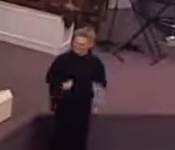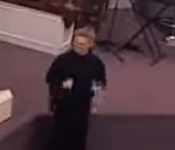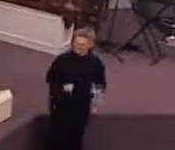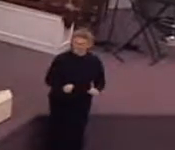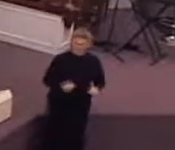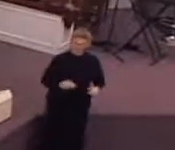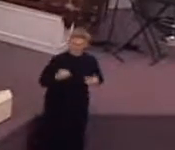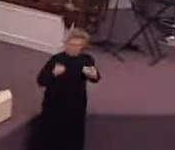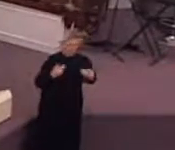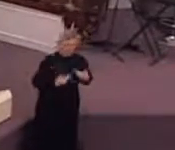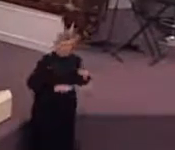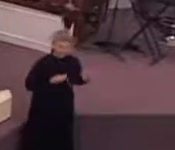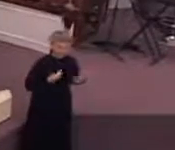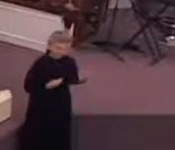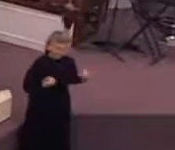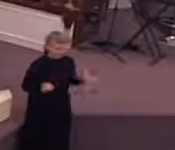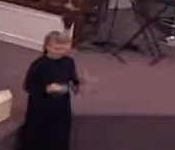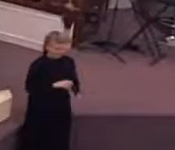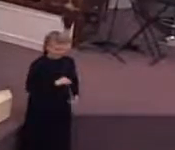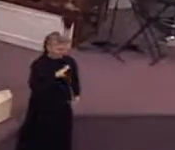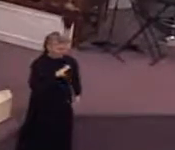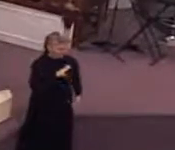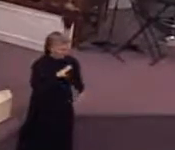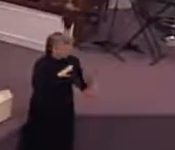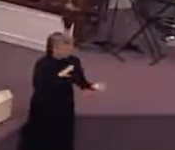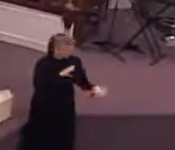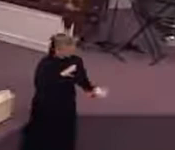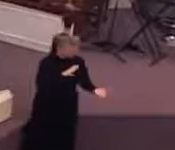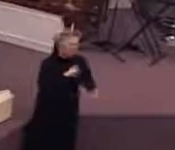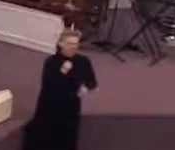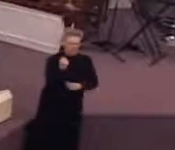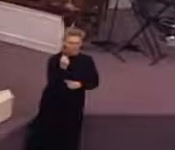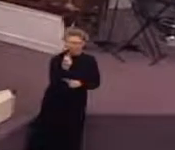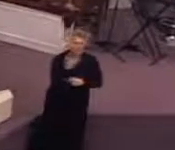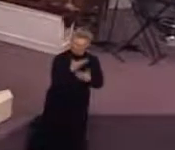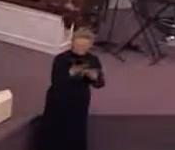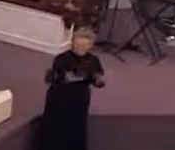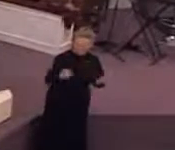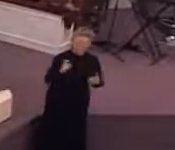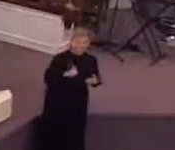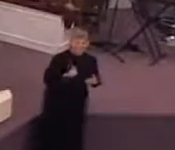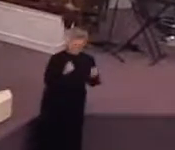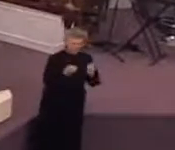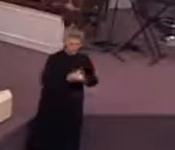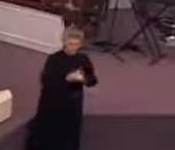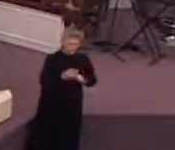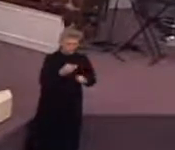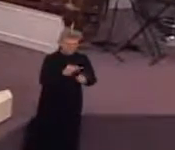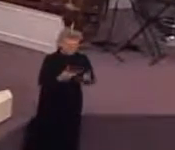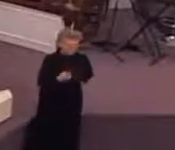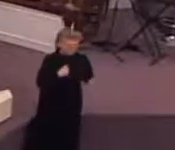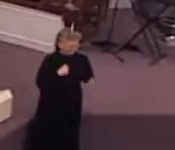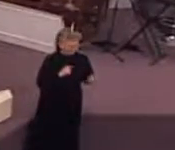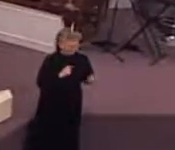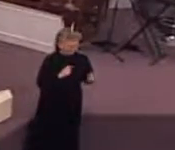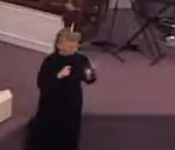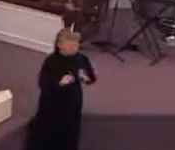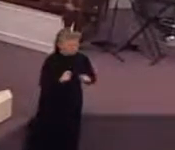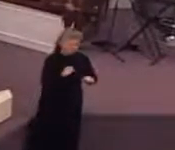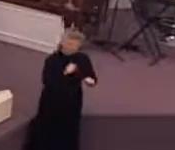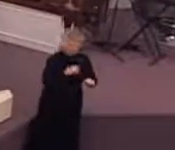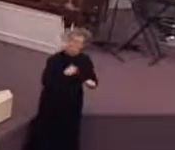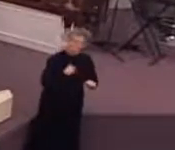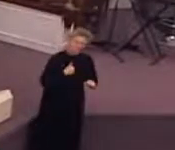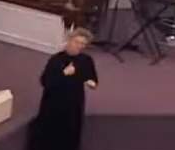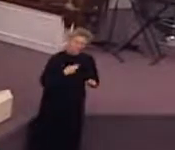Are you having a revival tonight? Amen. Come on, I realize there's some things I need to change. There's some things I need to adjust. And I want